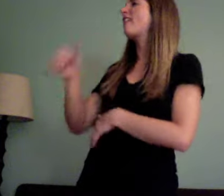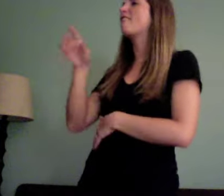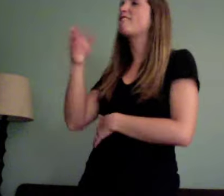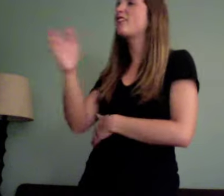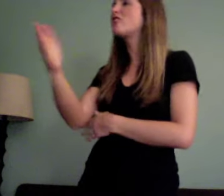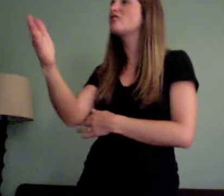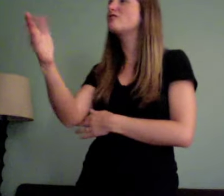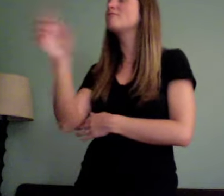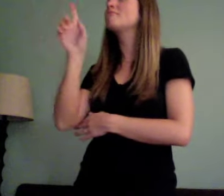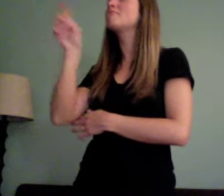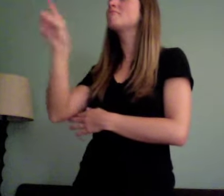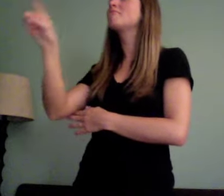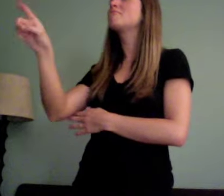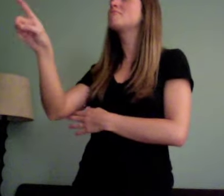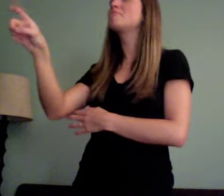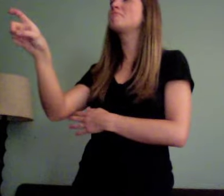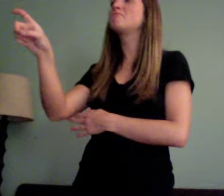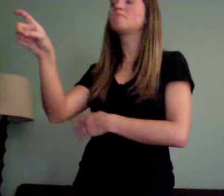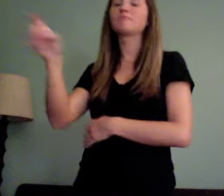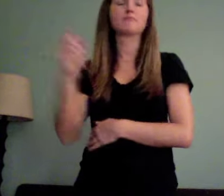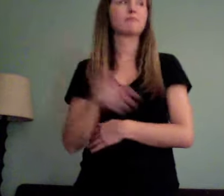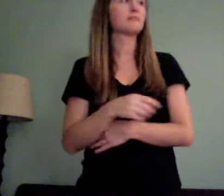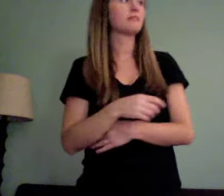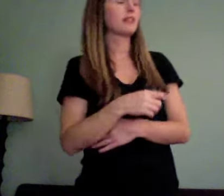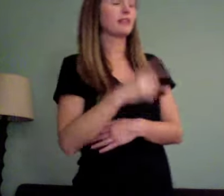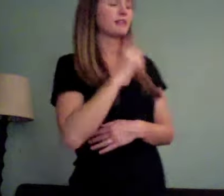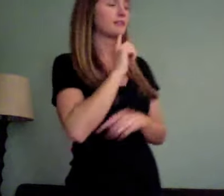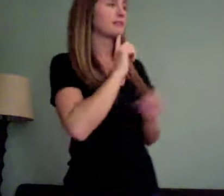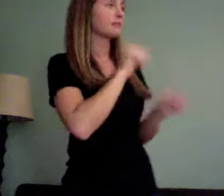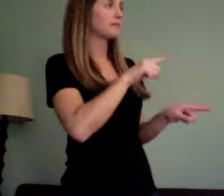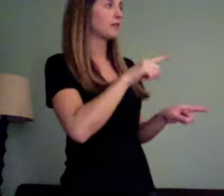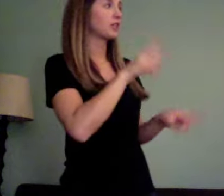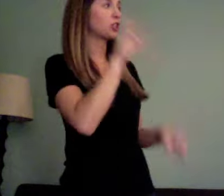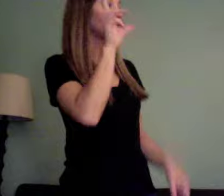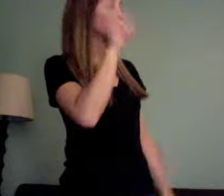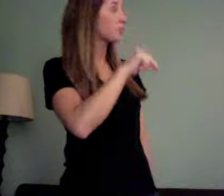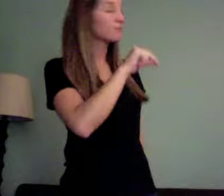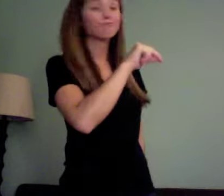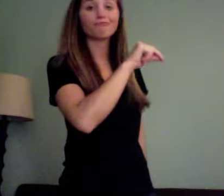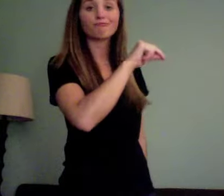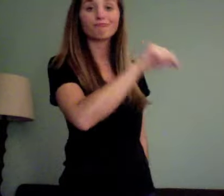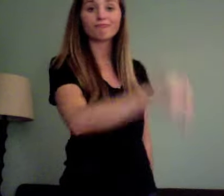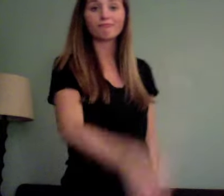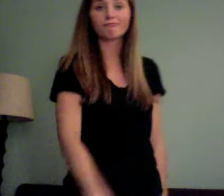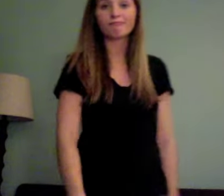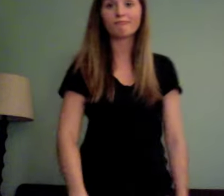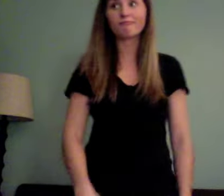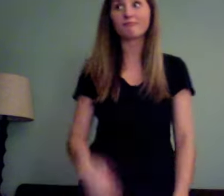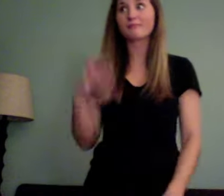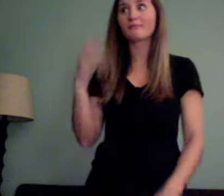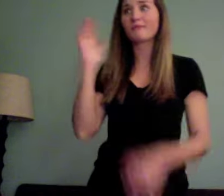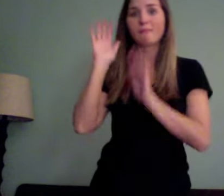have you caught any fish? They replied, no. Now this is remarkable. Fishermen that decided to be